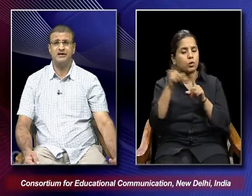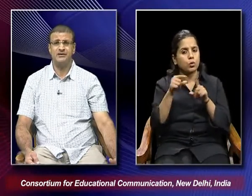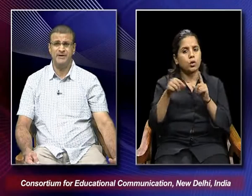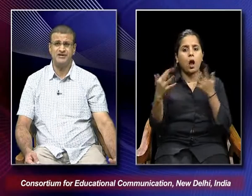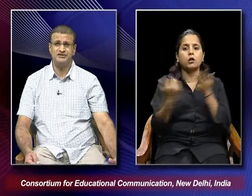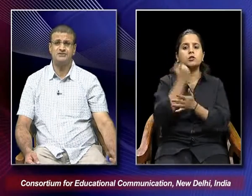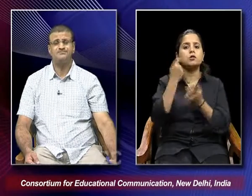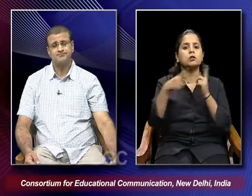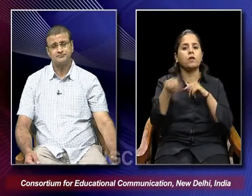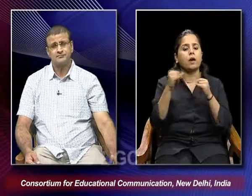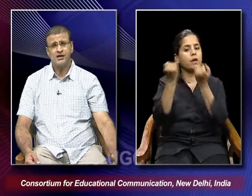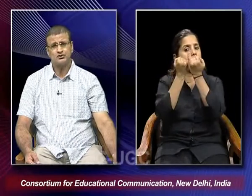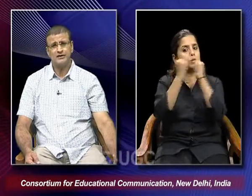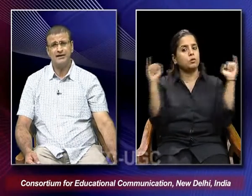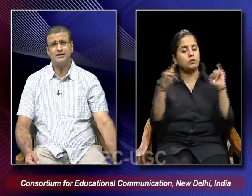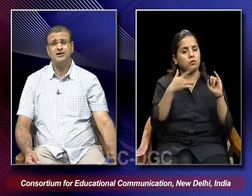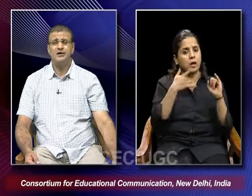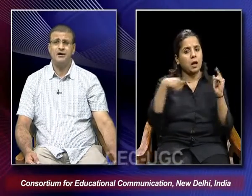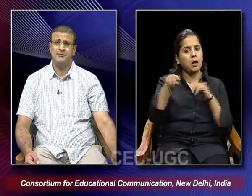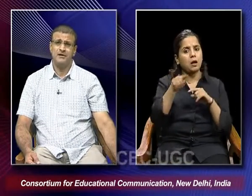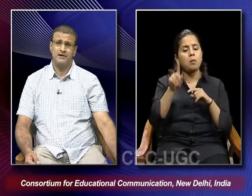the independence, so that